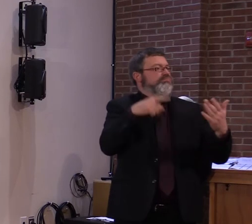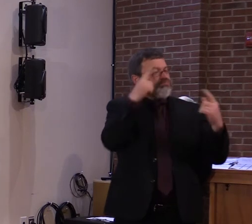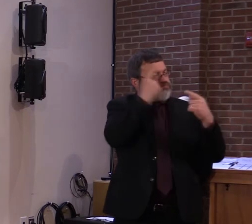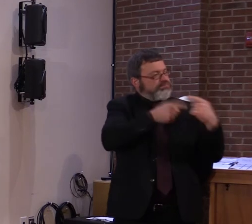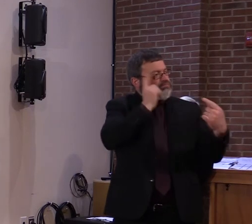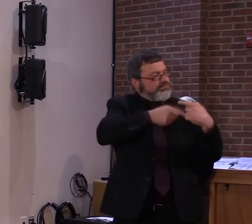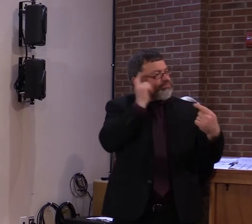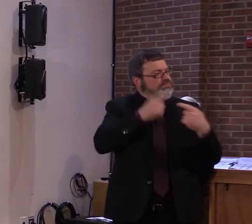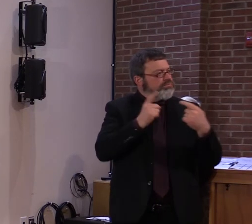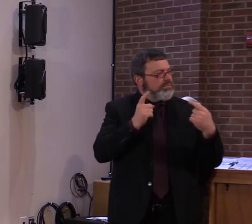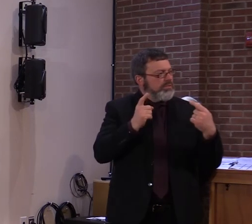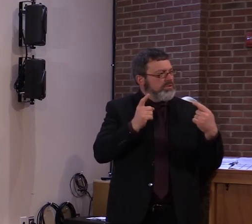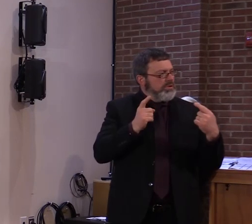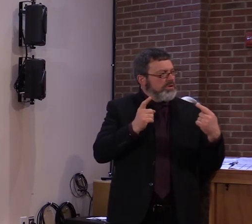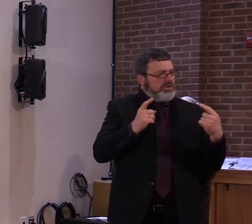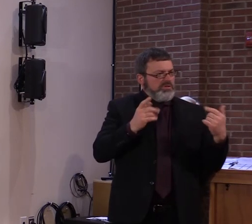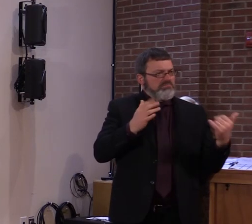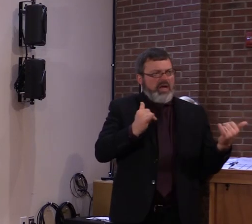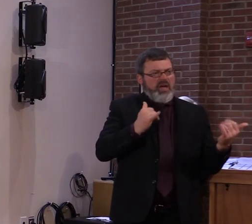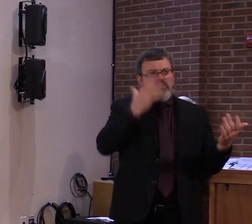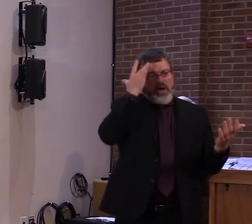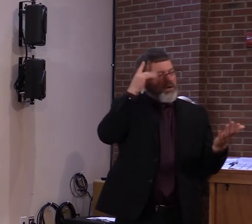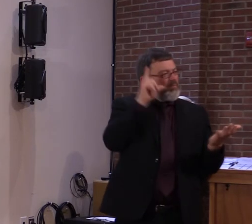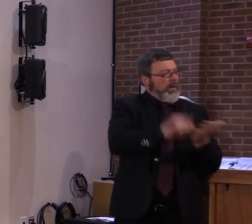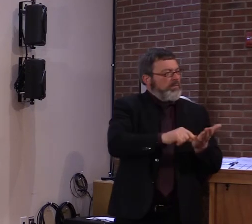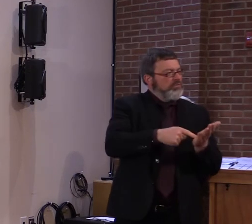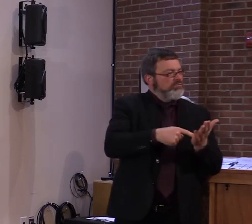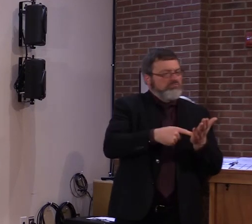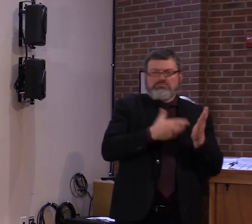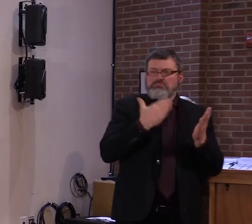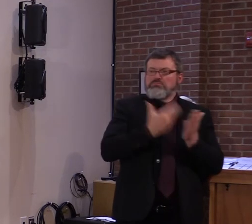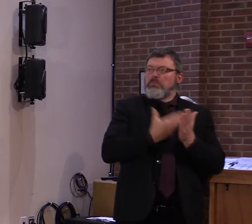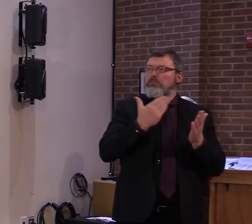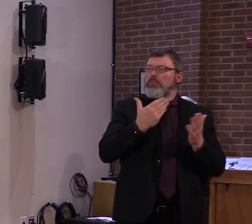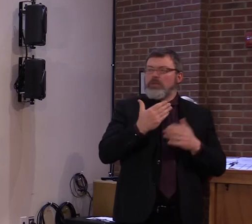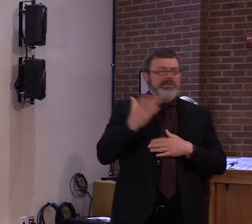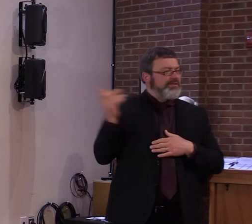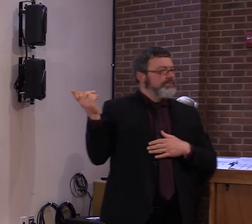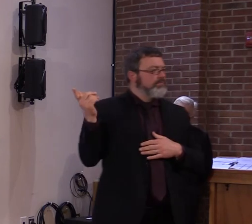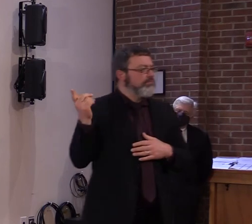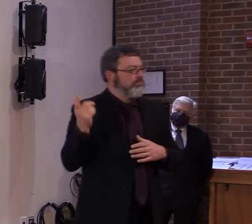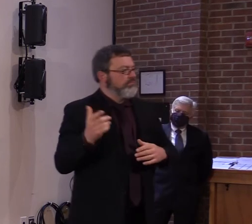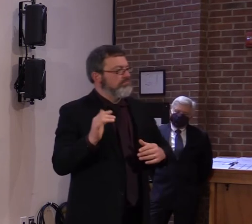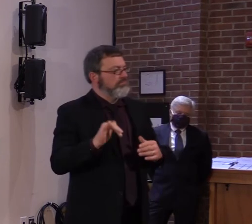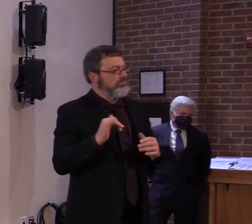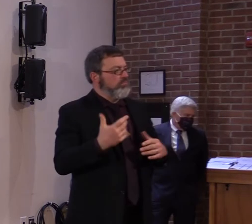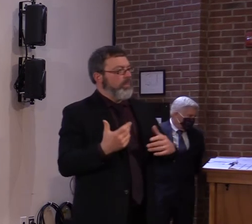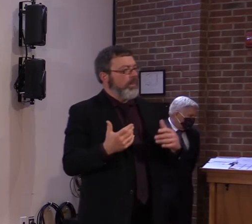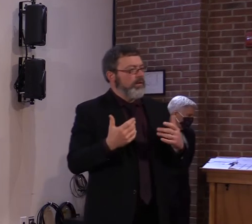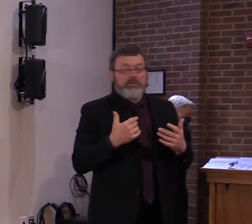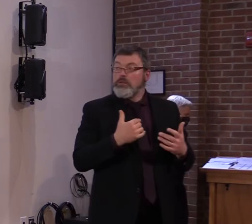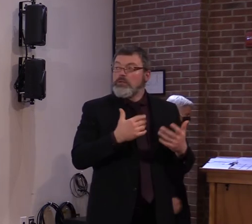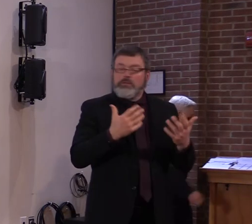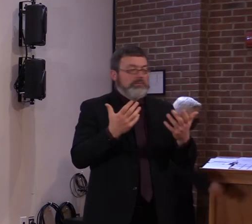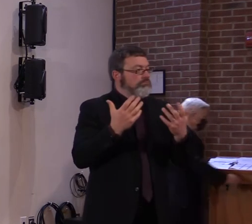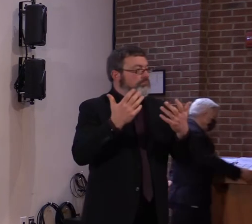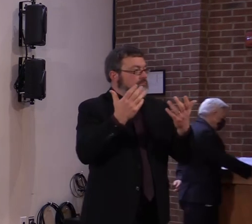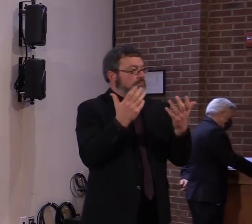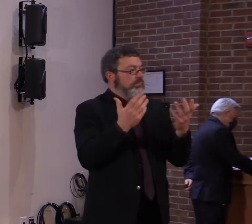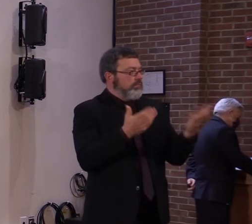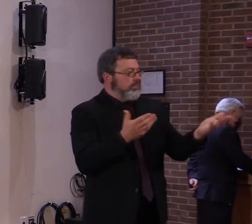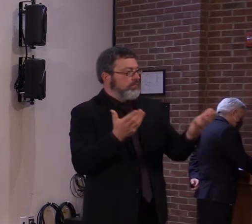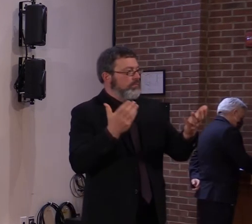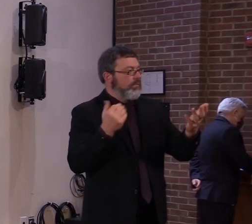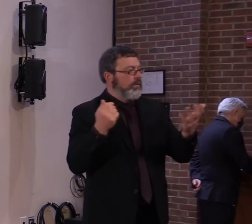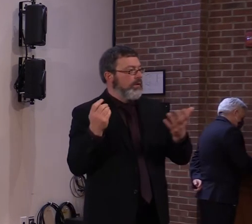use masks. Again, failing to prove that there was a favorable impact in those who